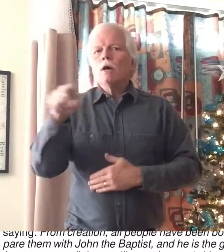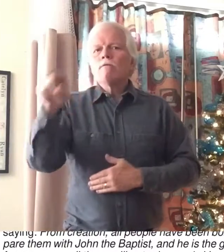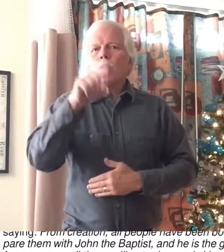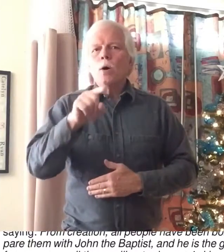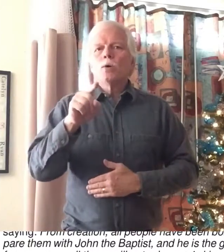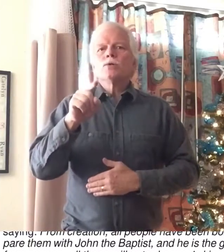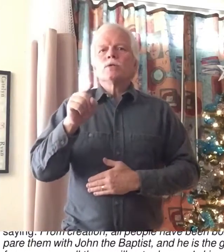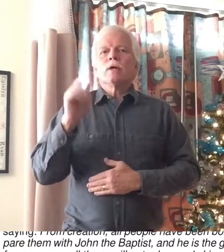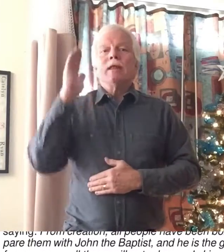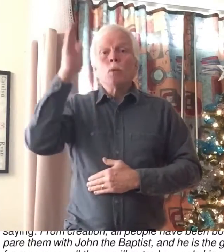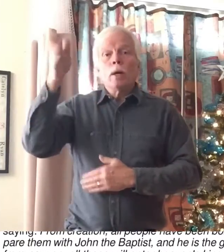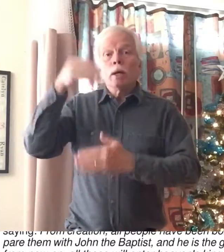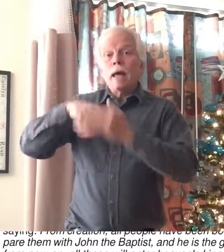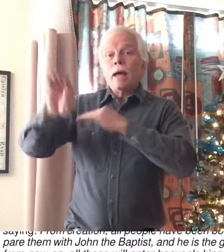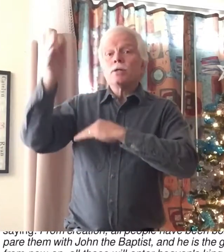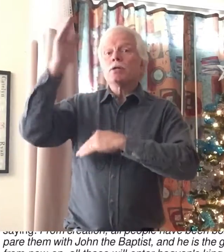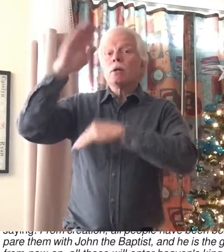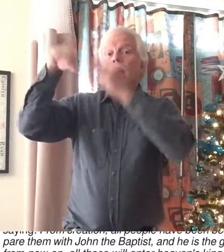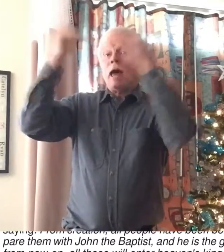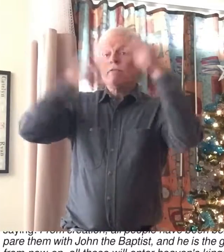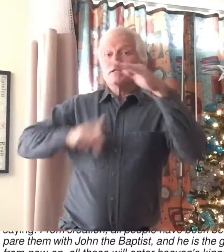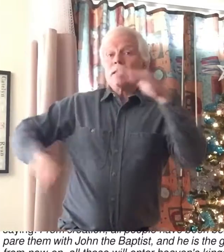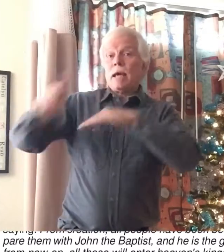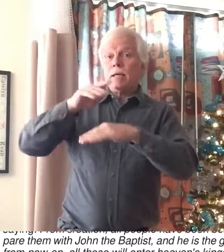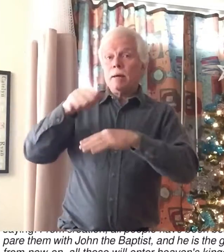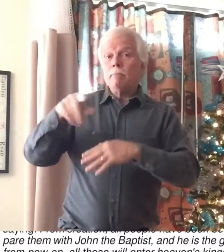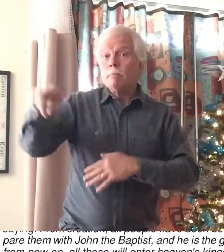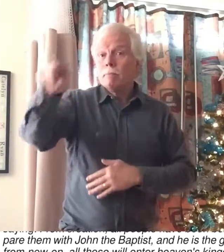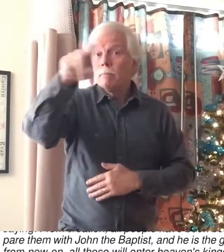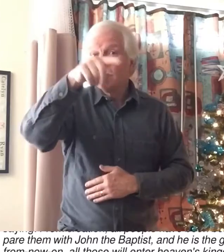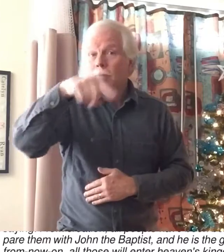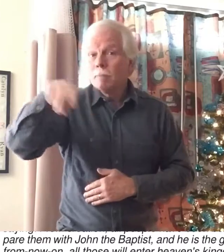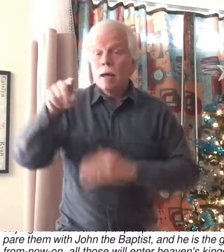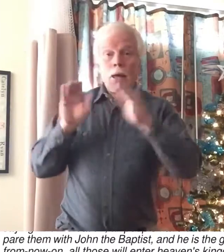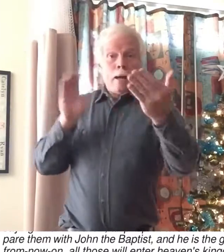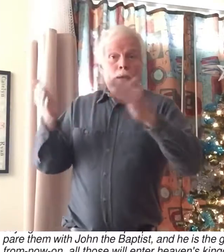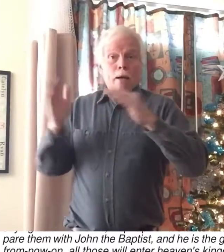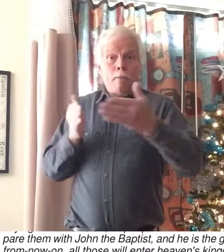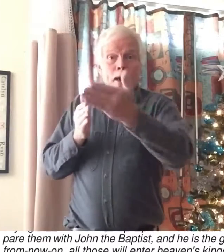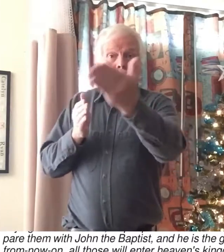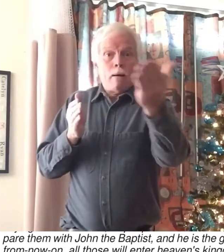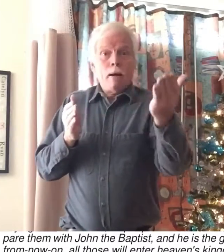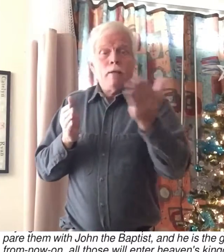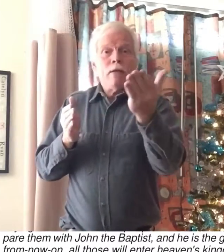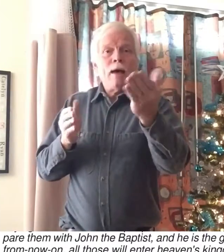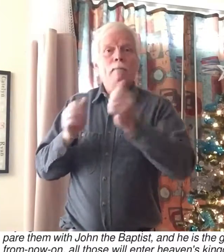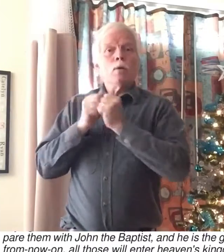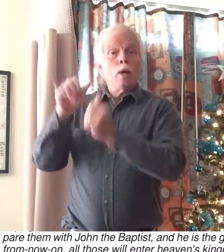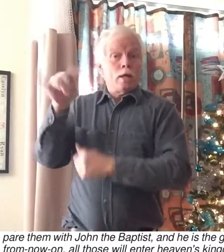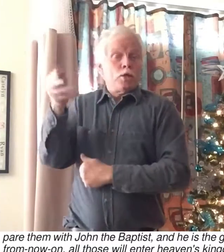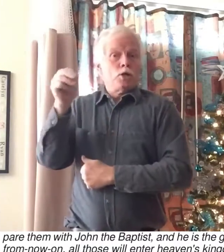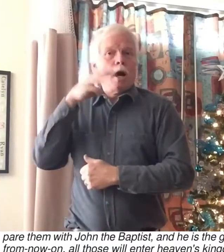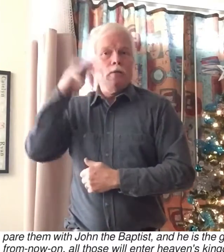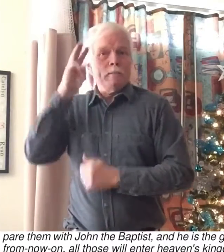Jesus proclaimed a very interesting word, saying, from creation,